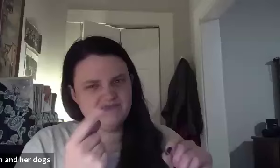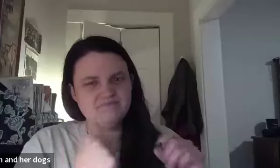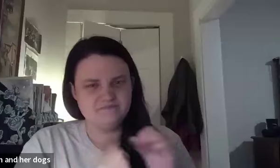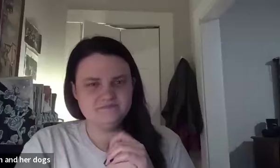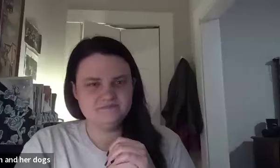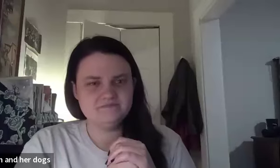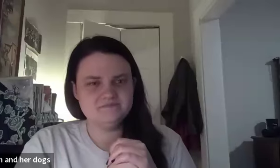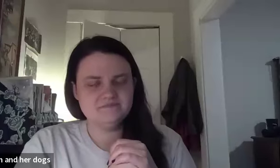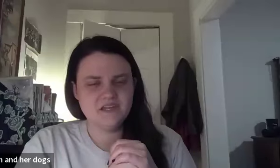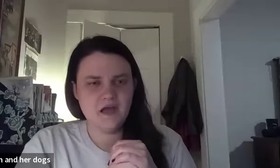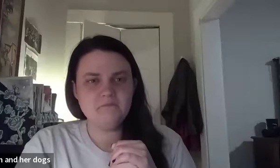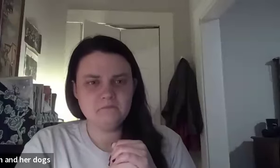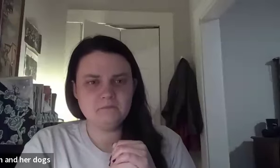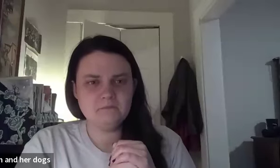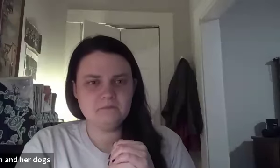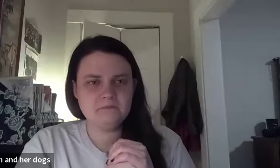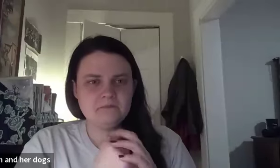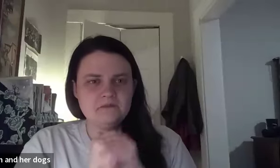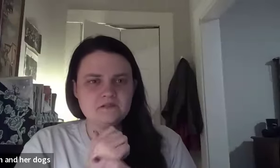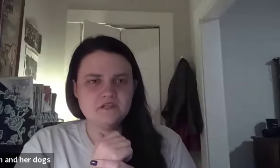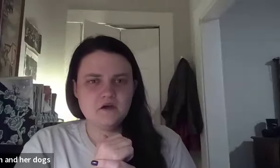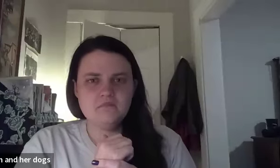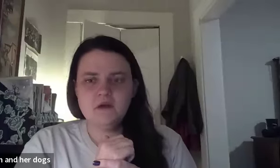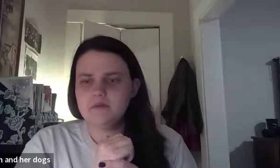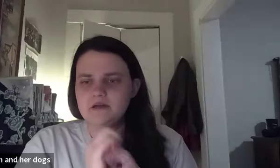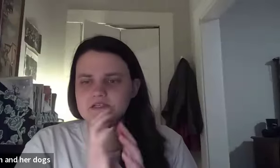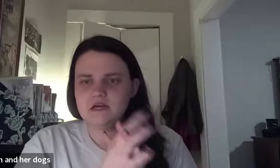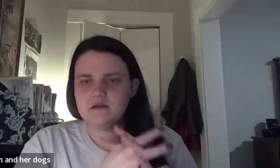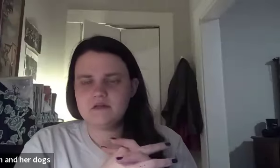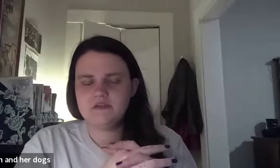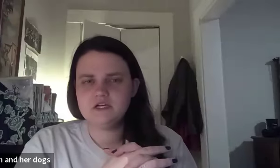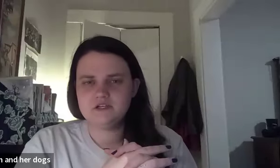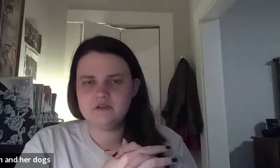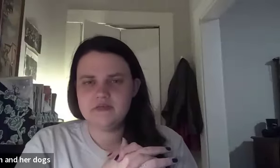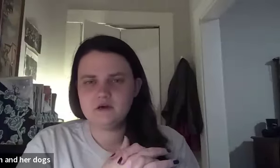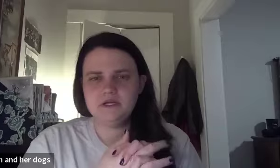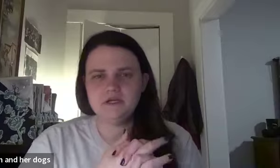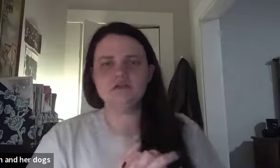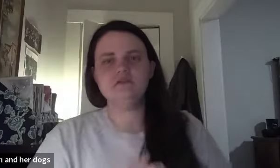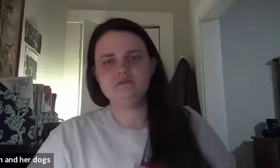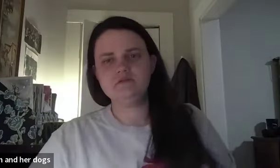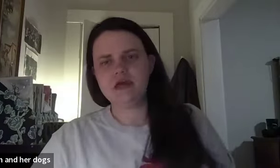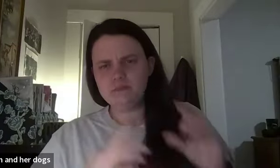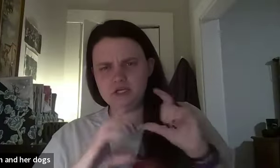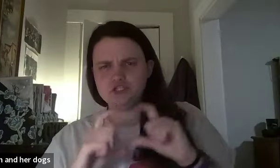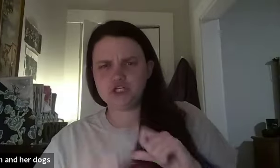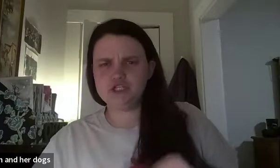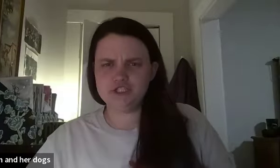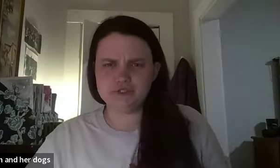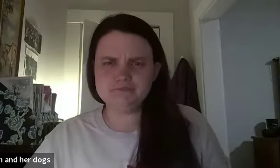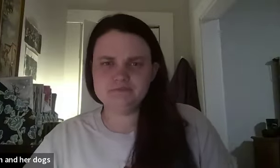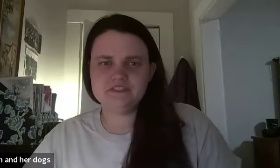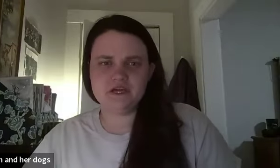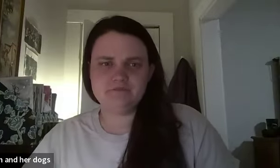when I'm saying people. Yeah, yeah. yeah, So, but I guess that I think we can do that. That'll be a yeah. good chunk too. So, Mm-hmm.